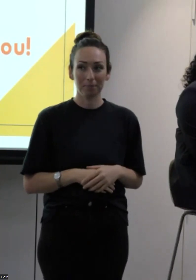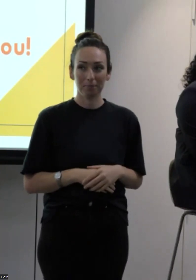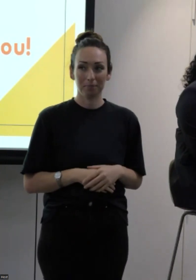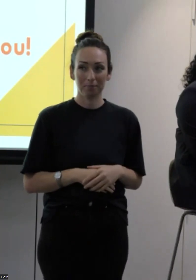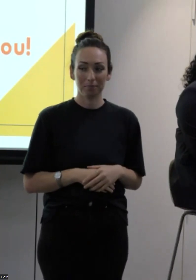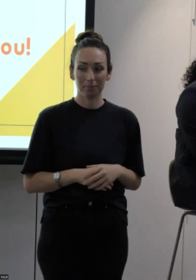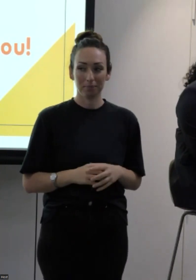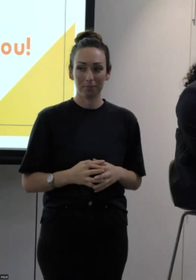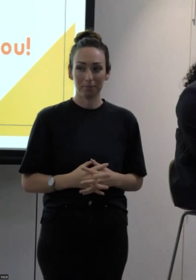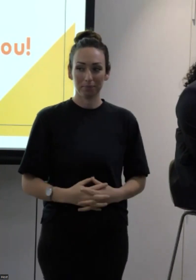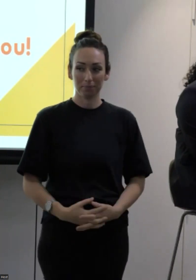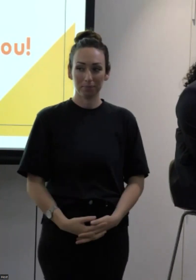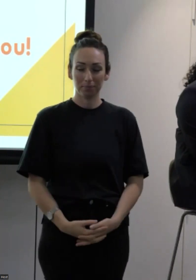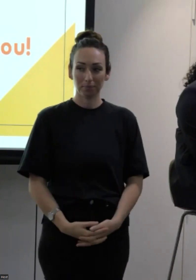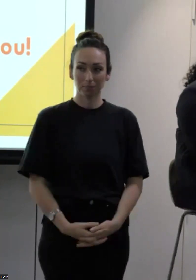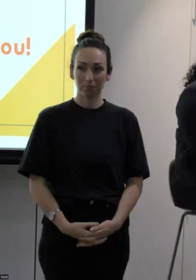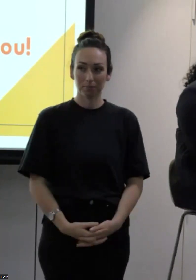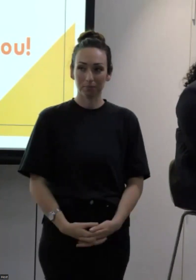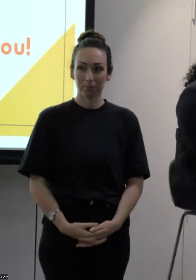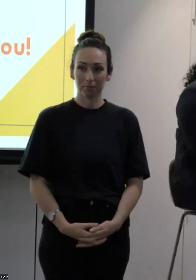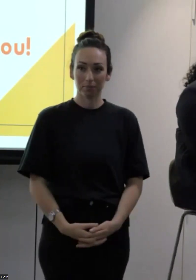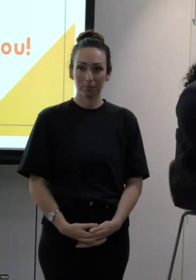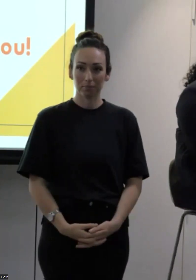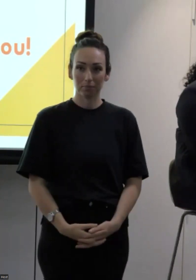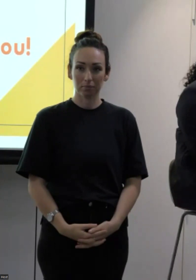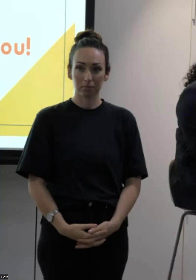Oop. Sorry, one moment.